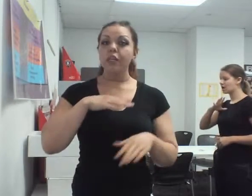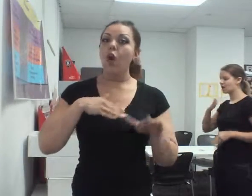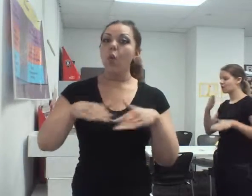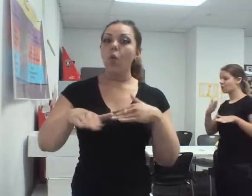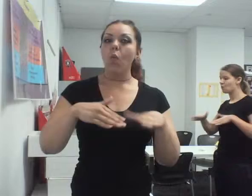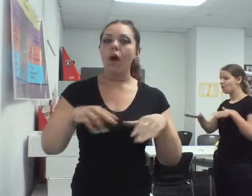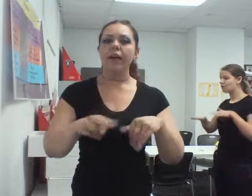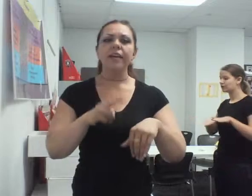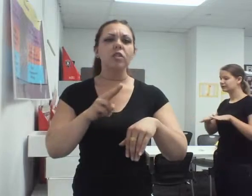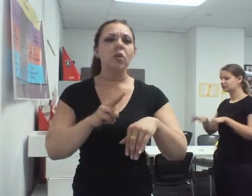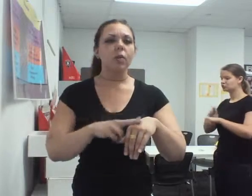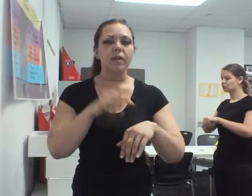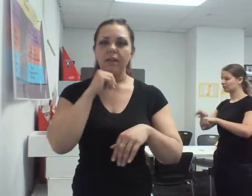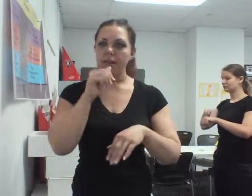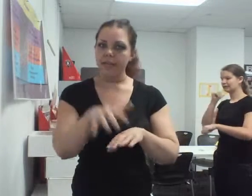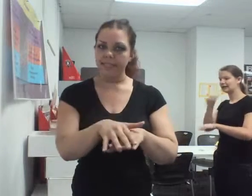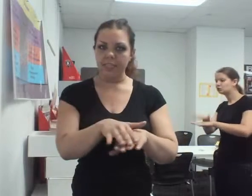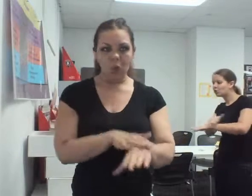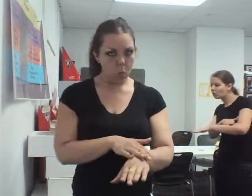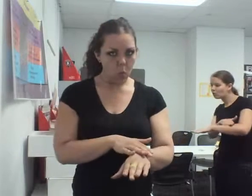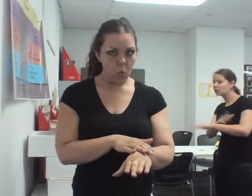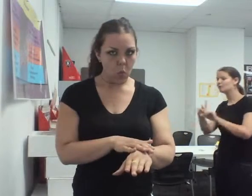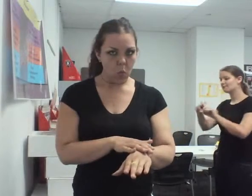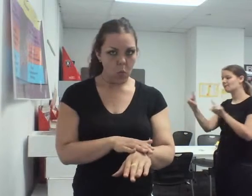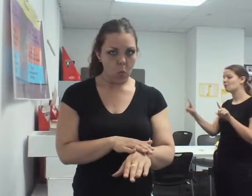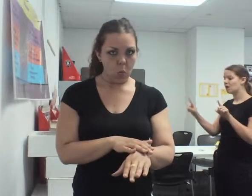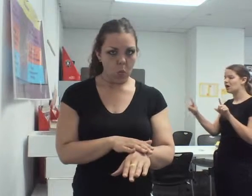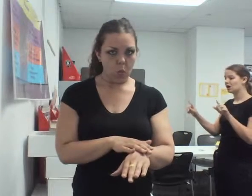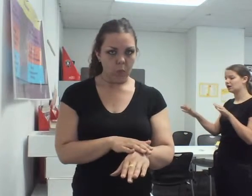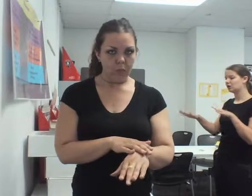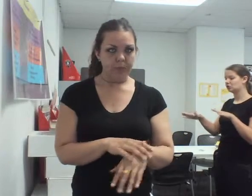not slow. Okay, so it would be,